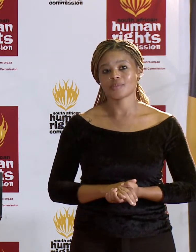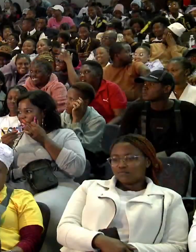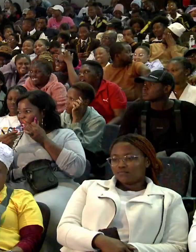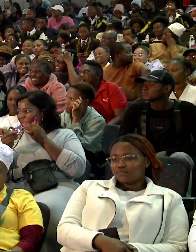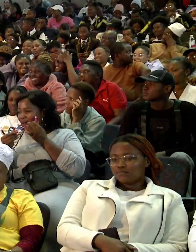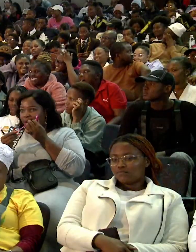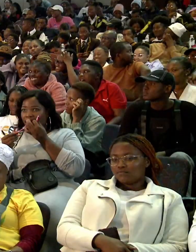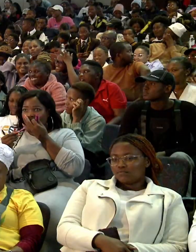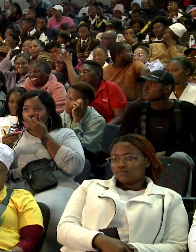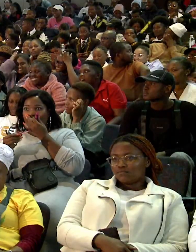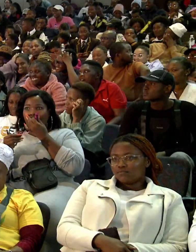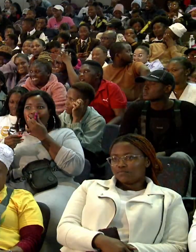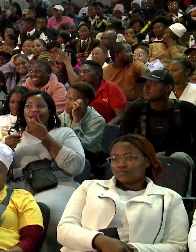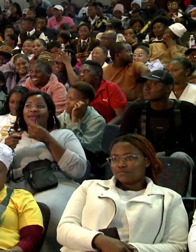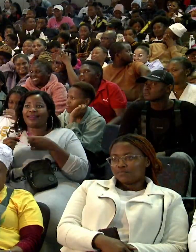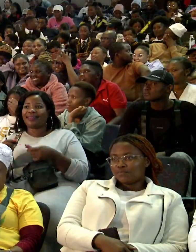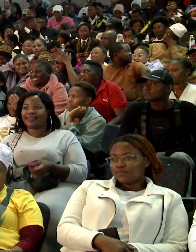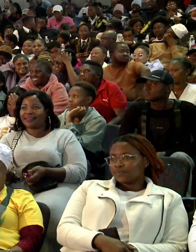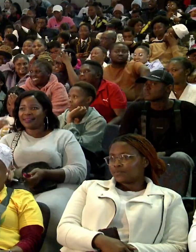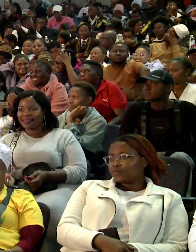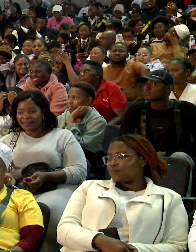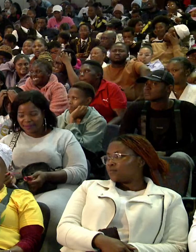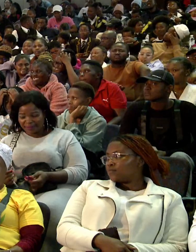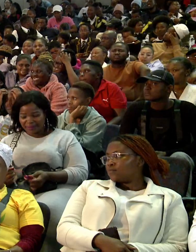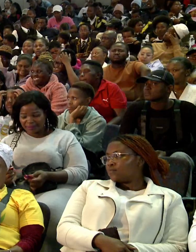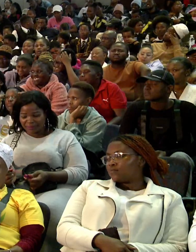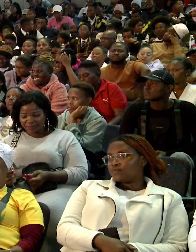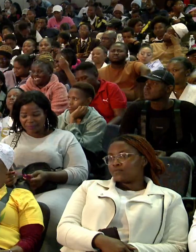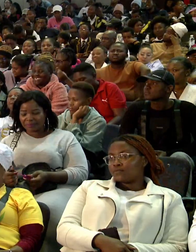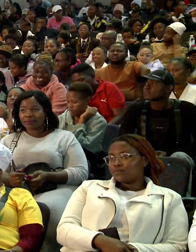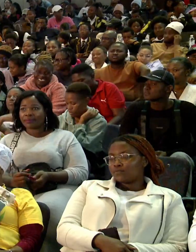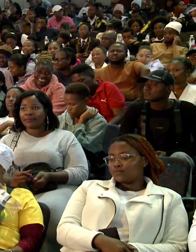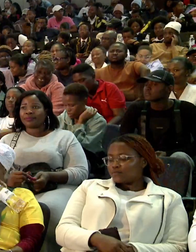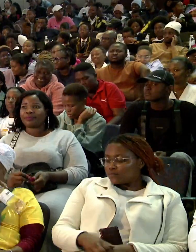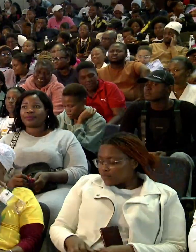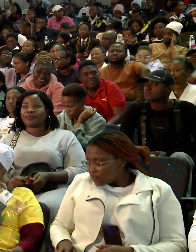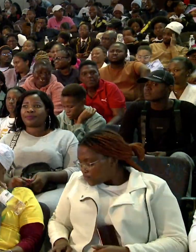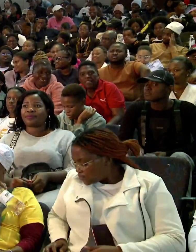So I don't know what's happening with our 55 to 64s, right?